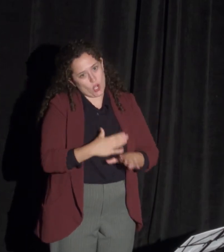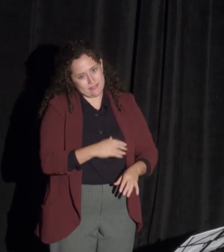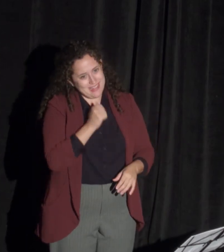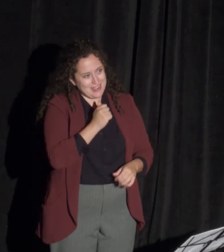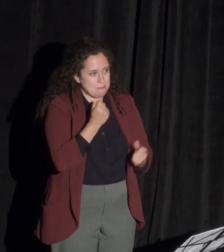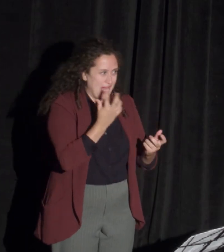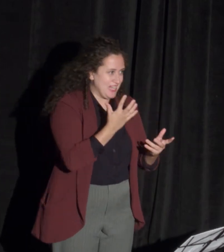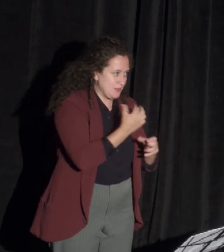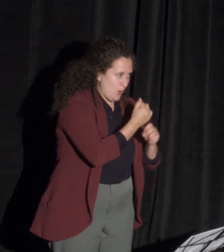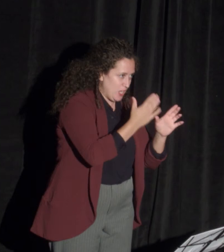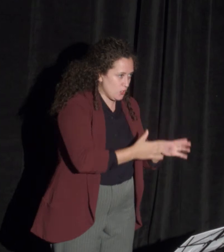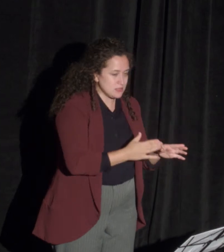is